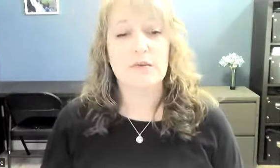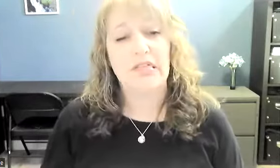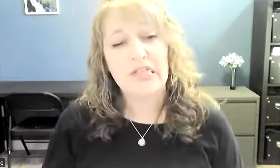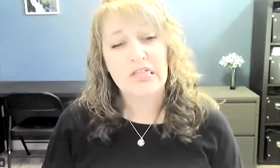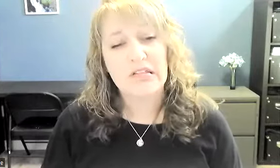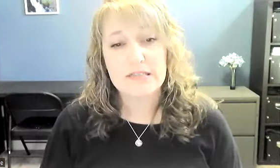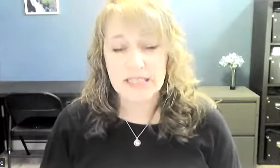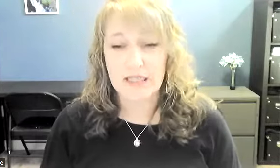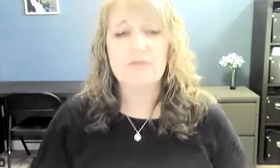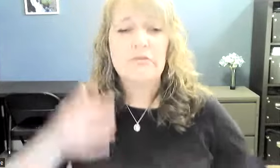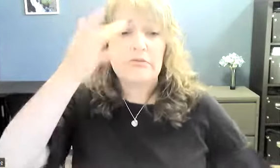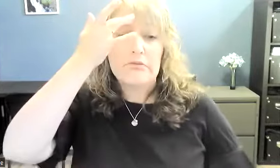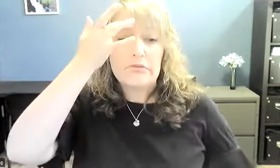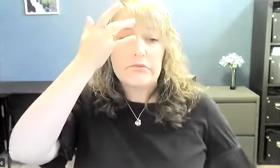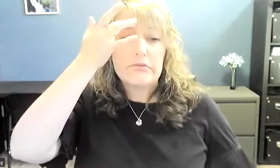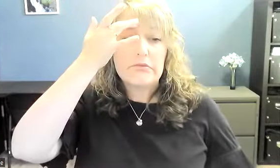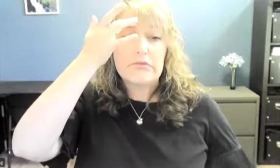be sick.